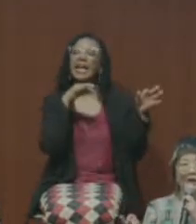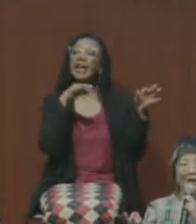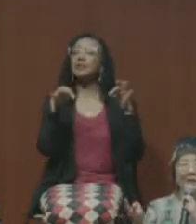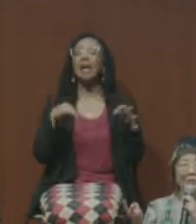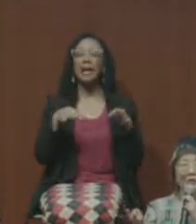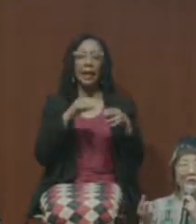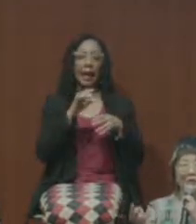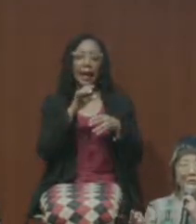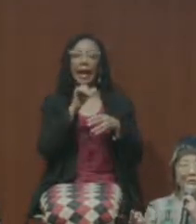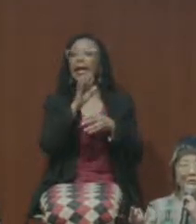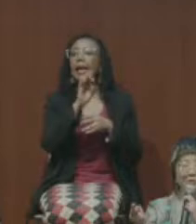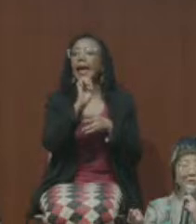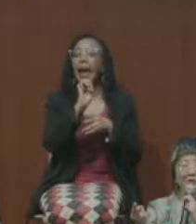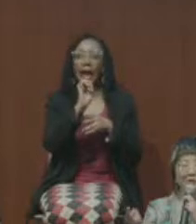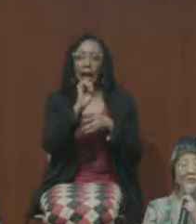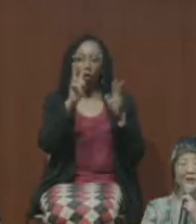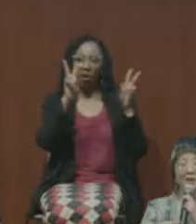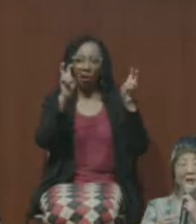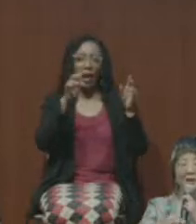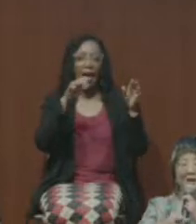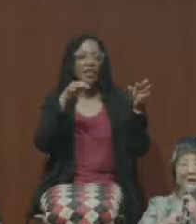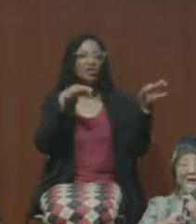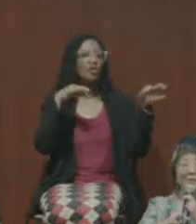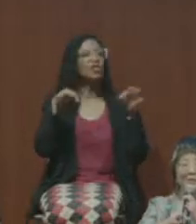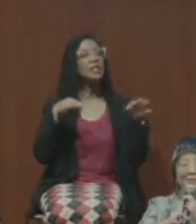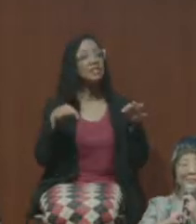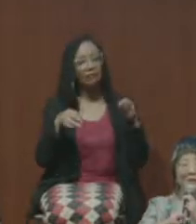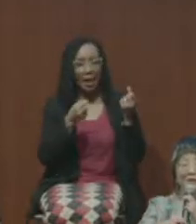right? Care has been used to justify